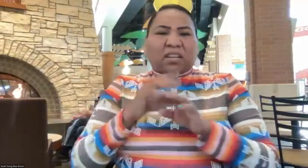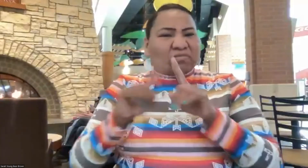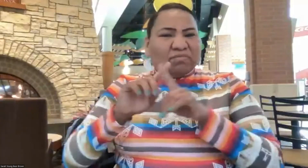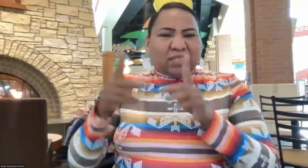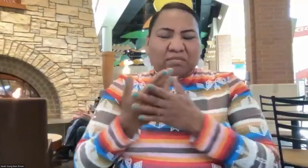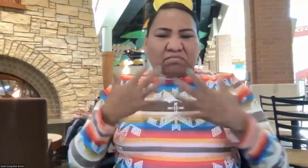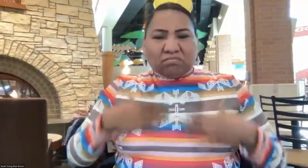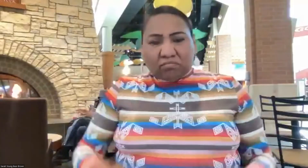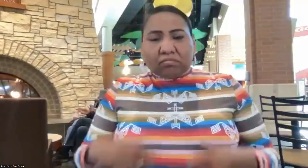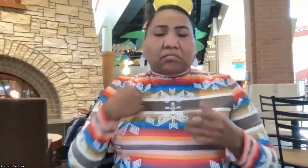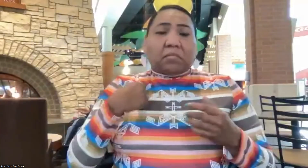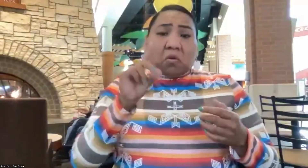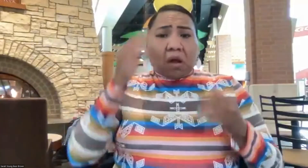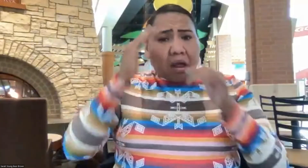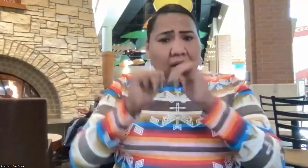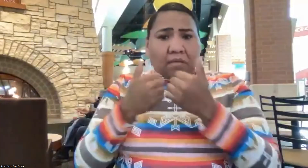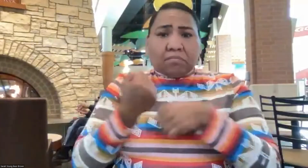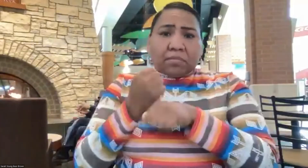and other ceremonial jewelry.